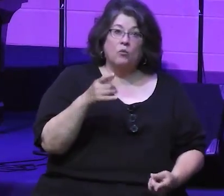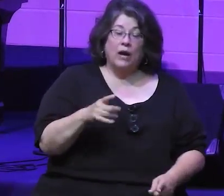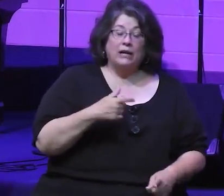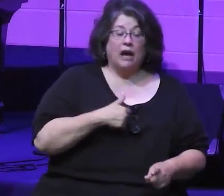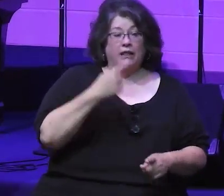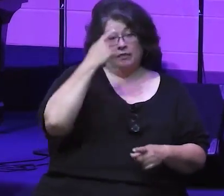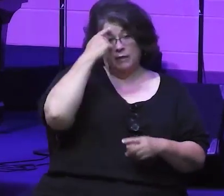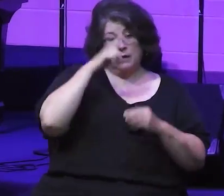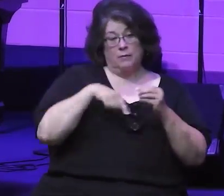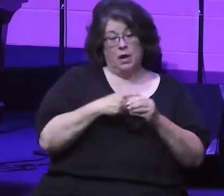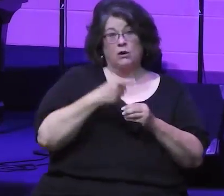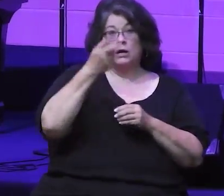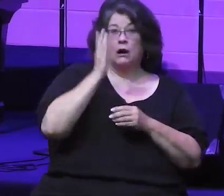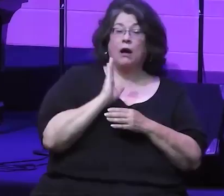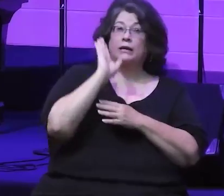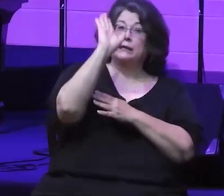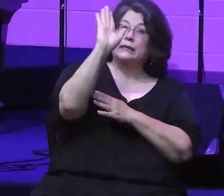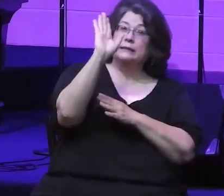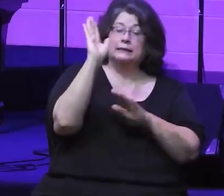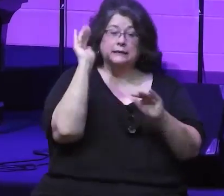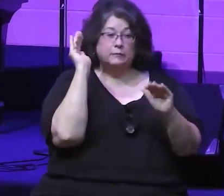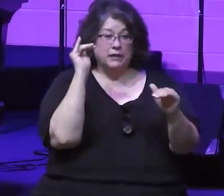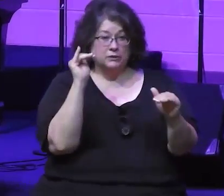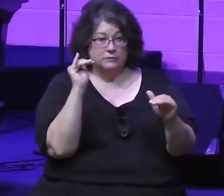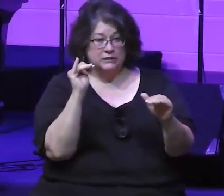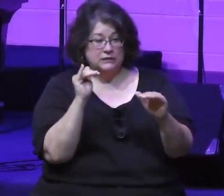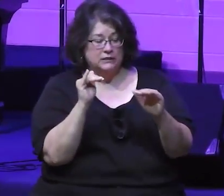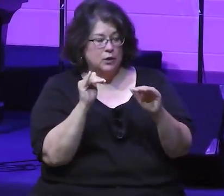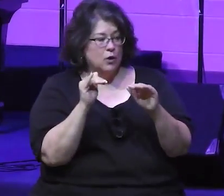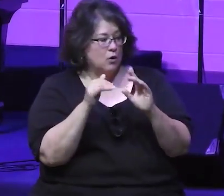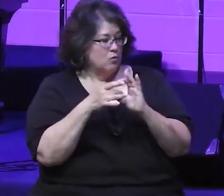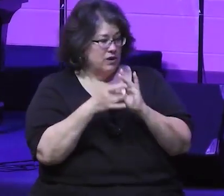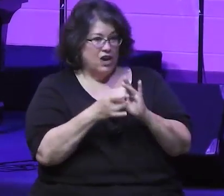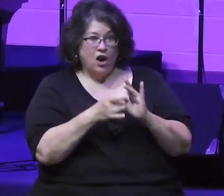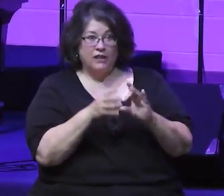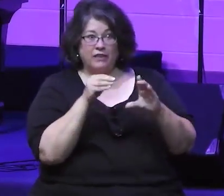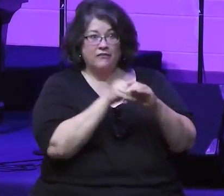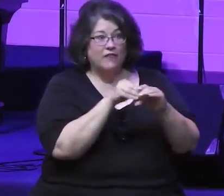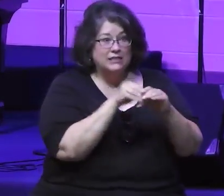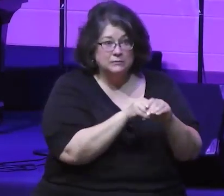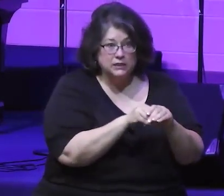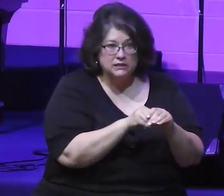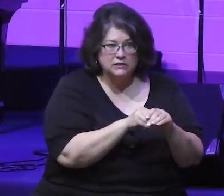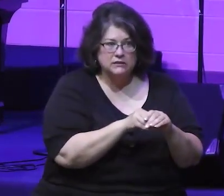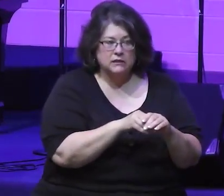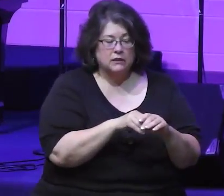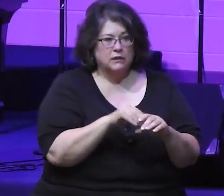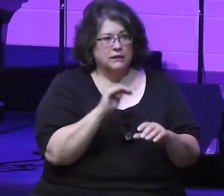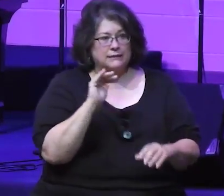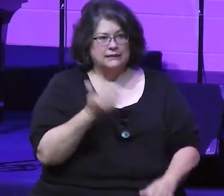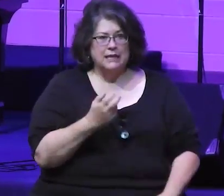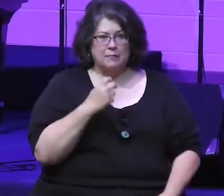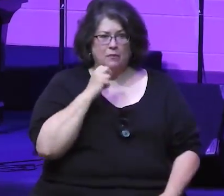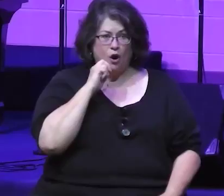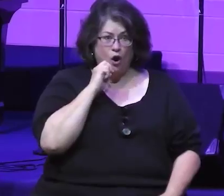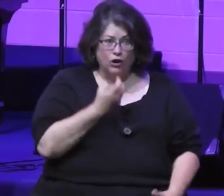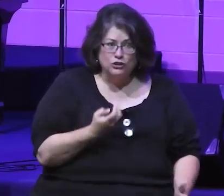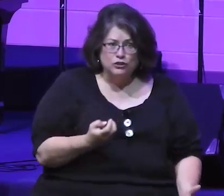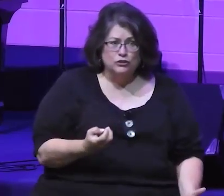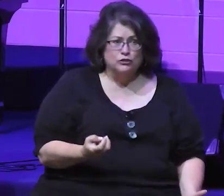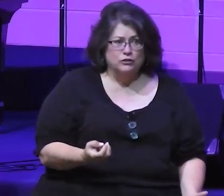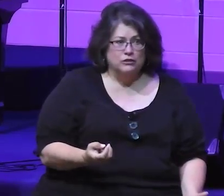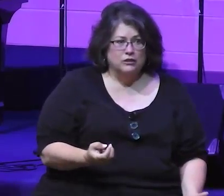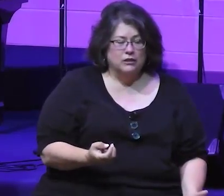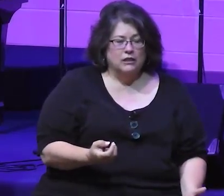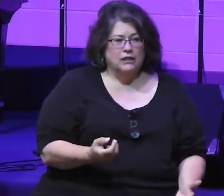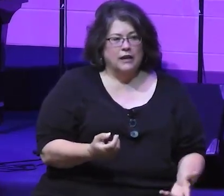on investment seem a little bit harsh to me, a listener in this parable at that time would have immediately gone into